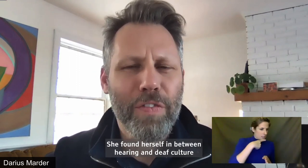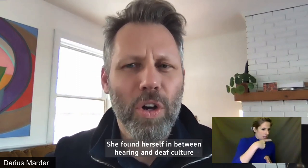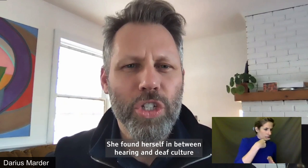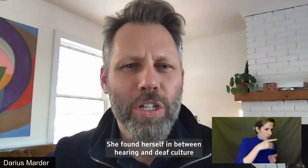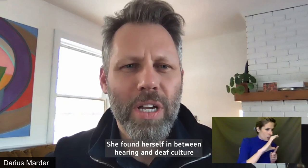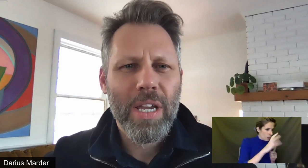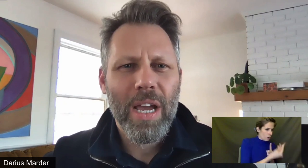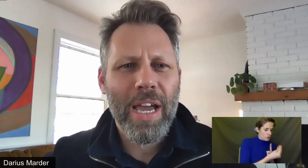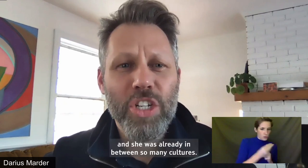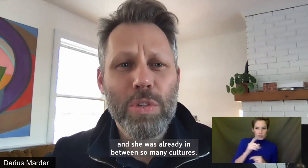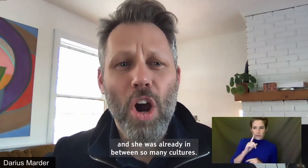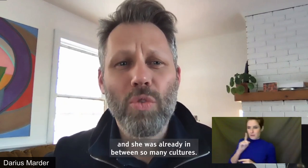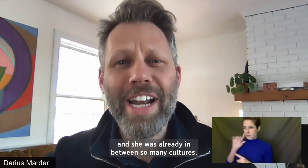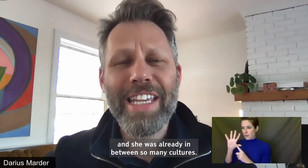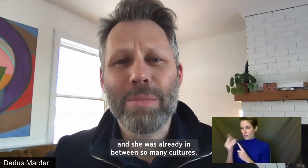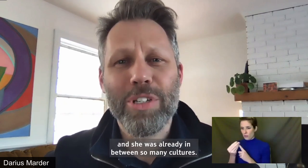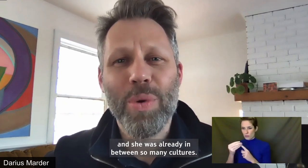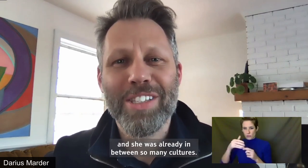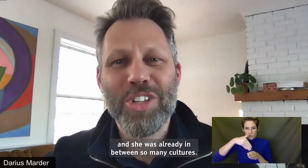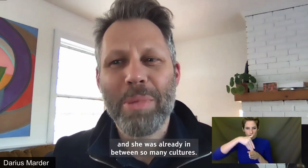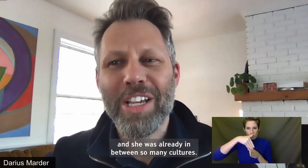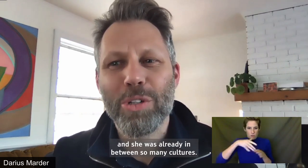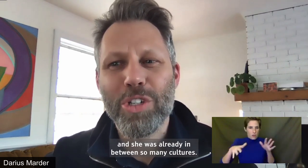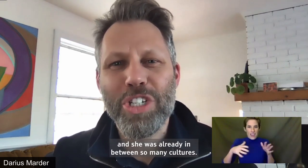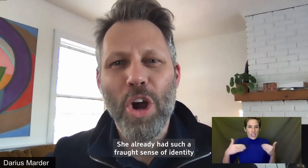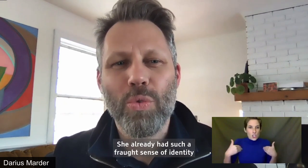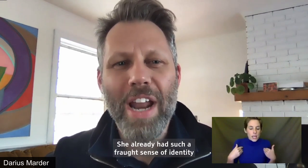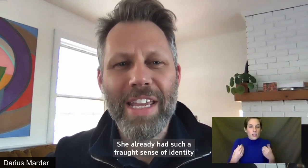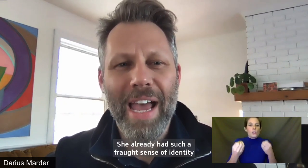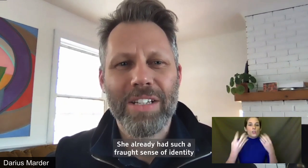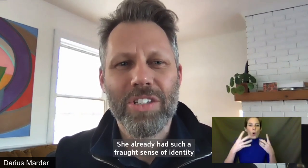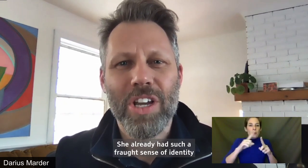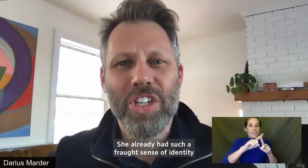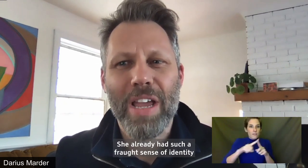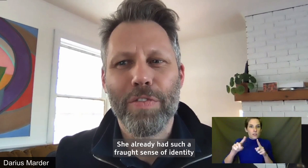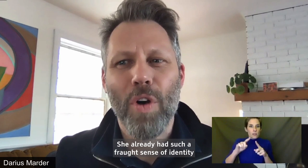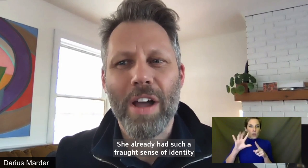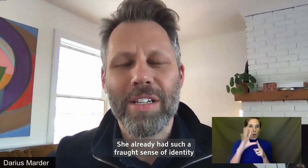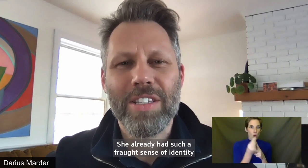and deaf culture. She was already in between so many cultures. She already had